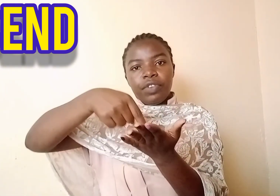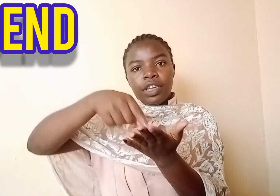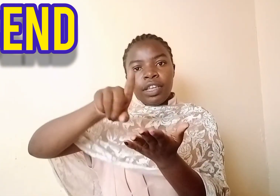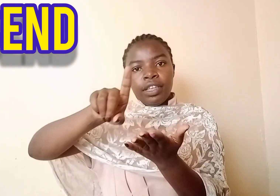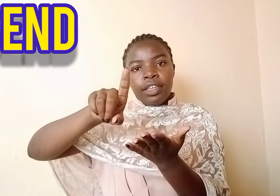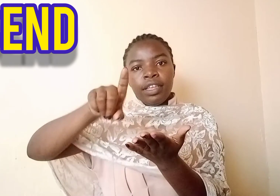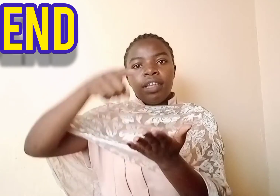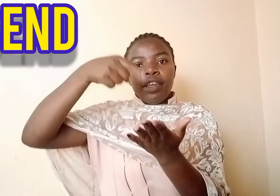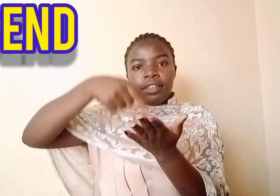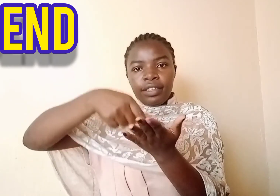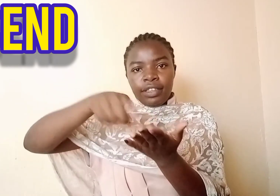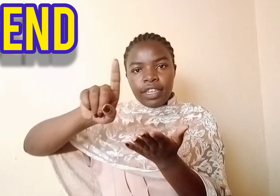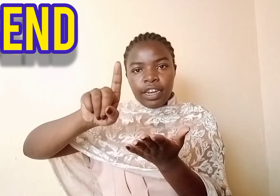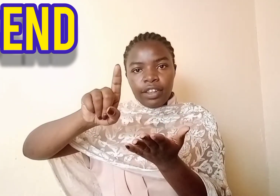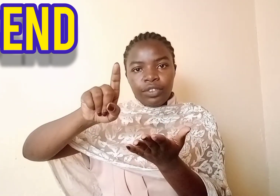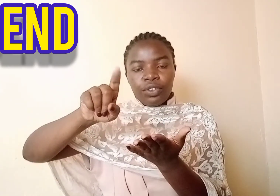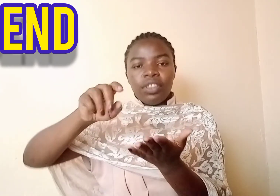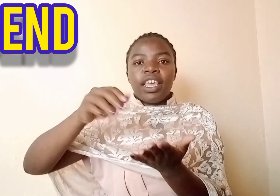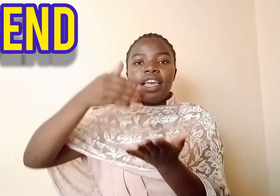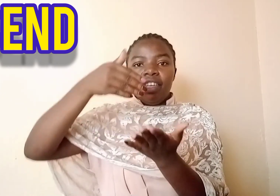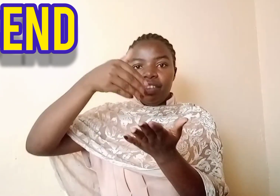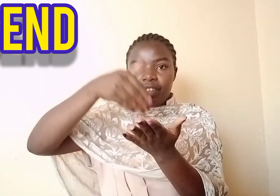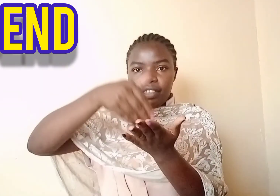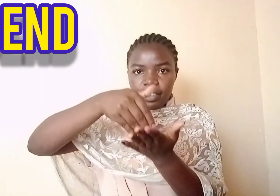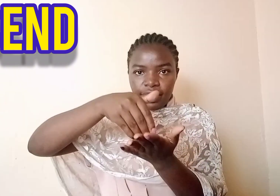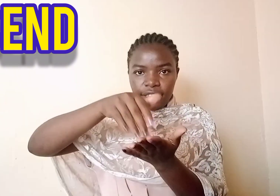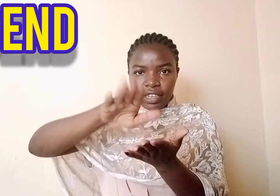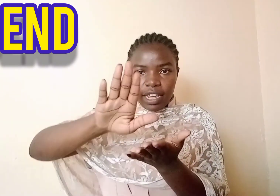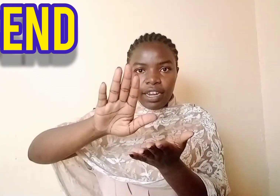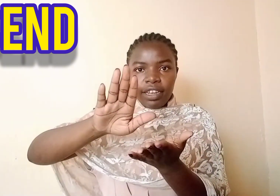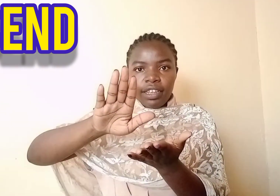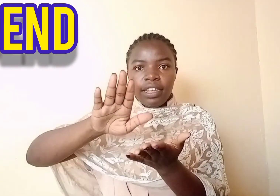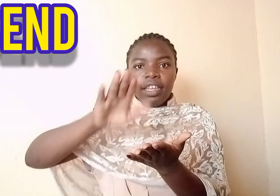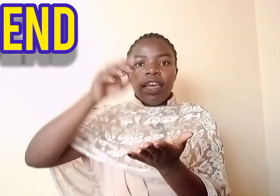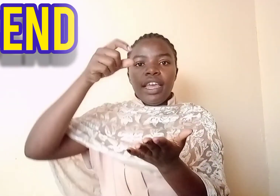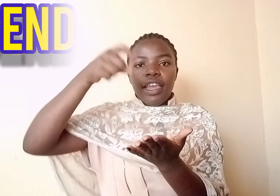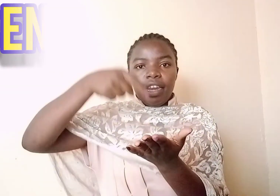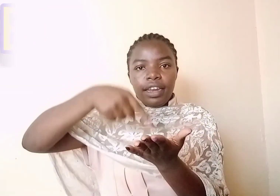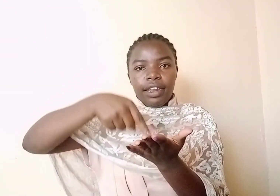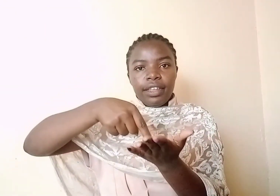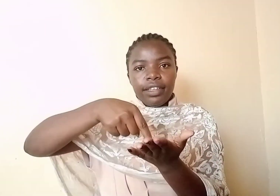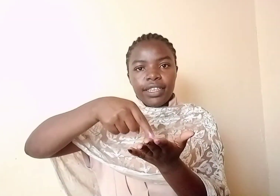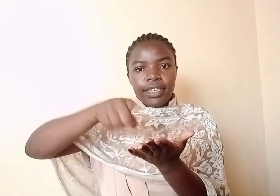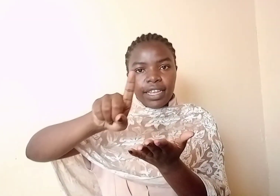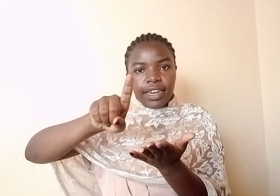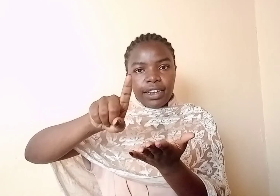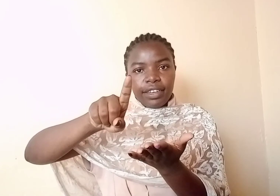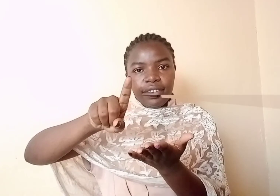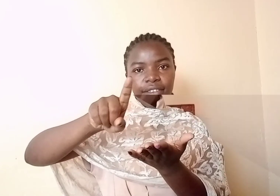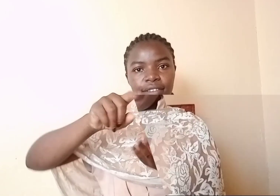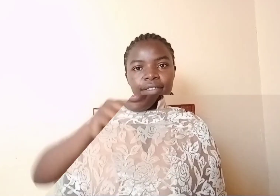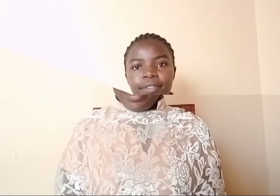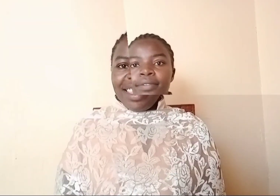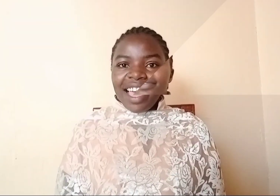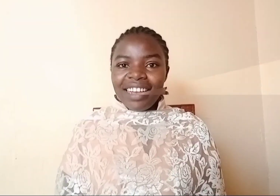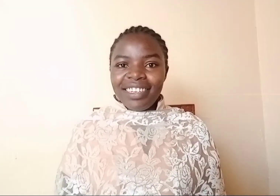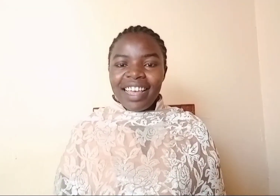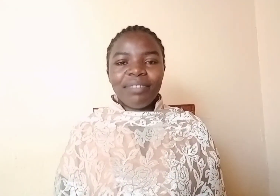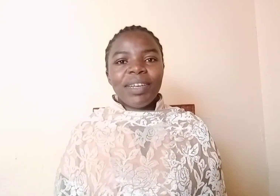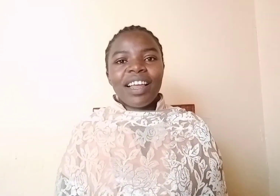finger. Send. So there is send and send. That has been